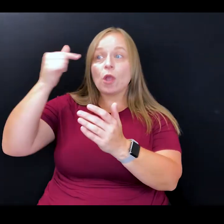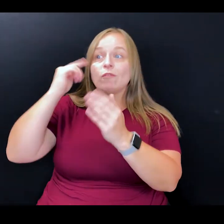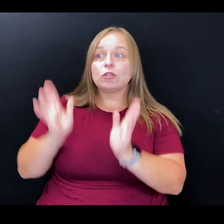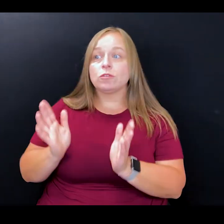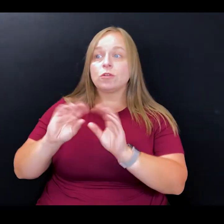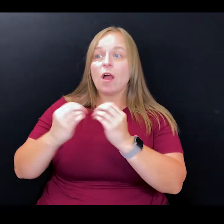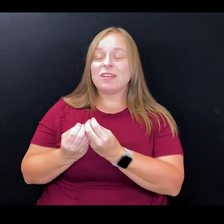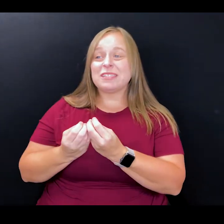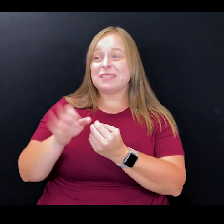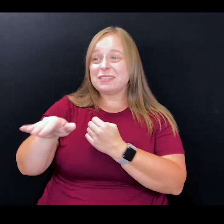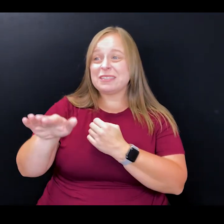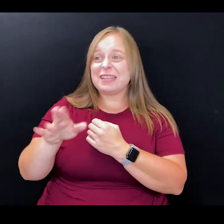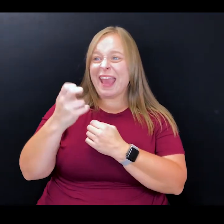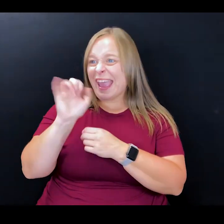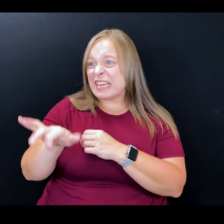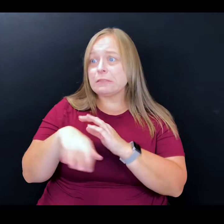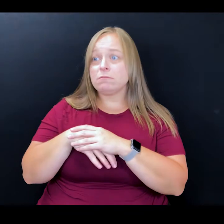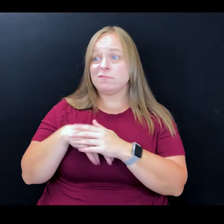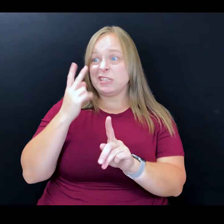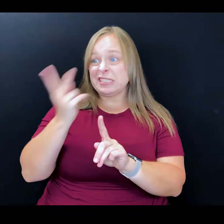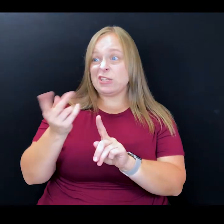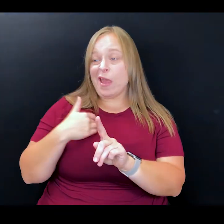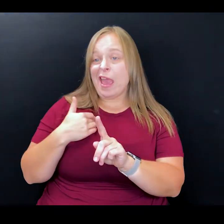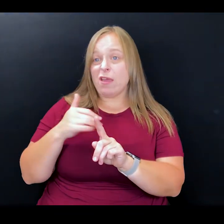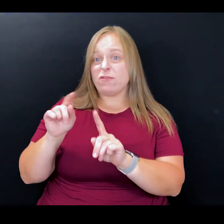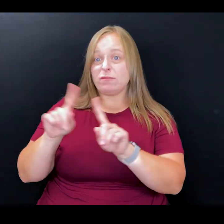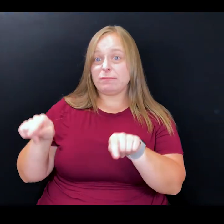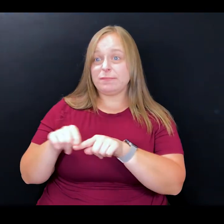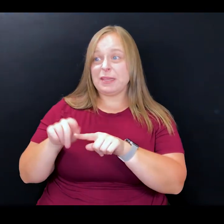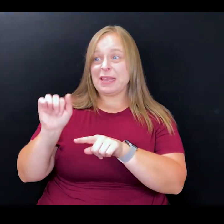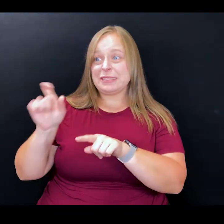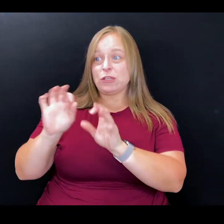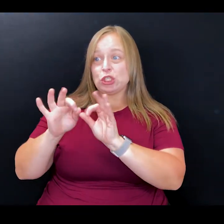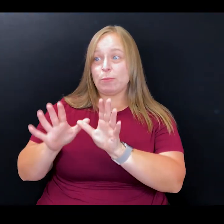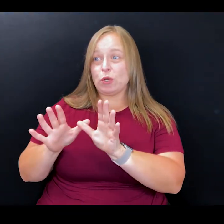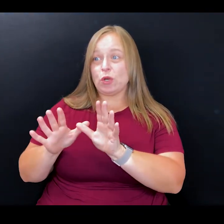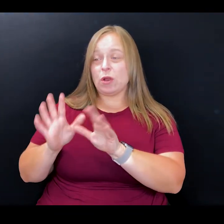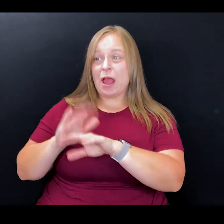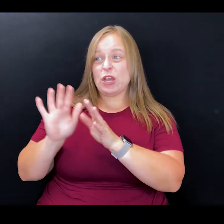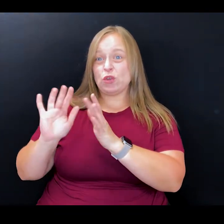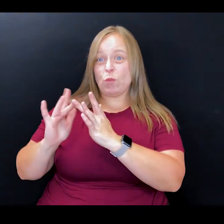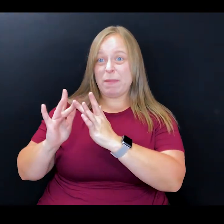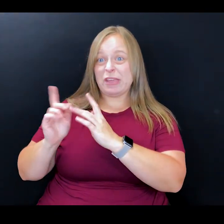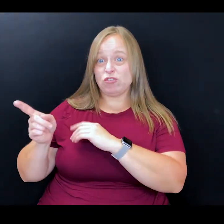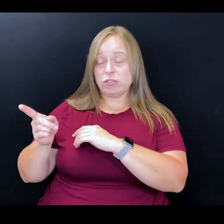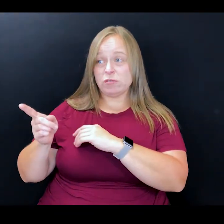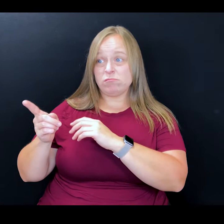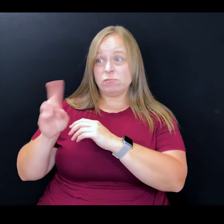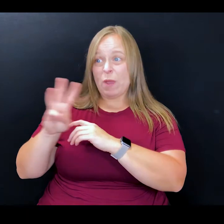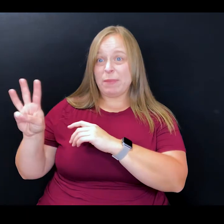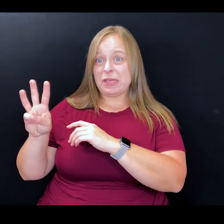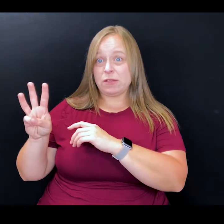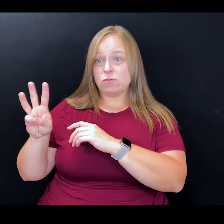governor's office and said, hey, we see that you have an interpreter on your web